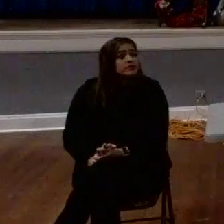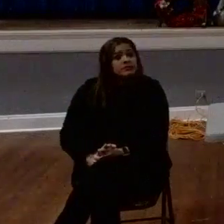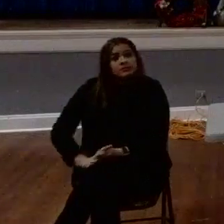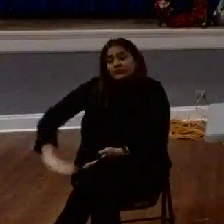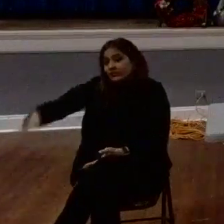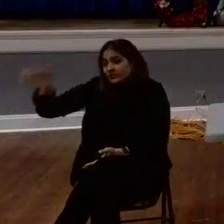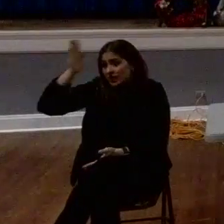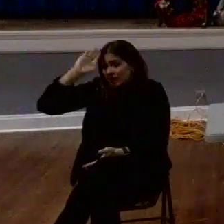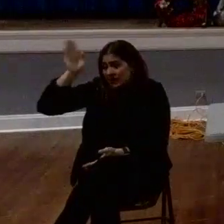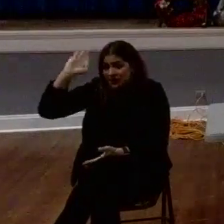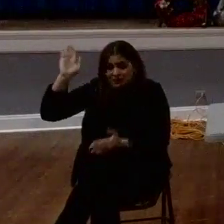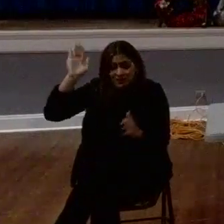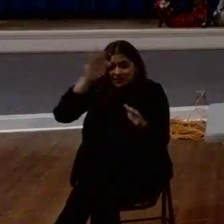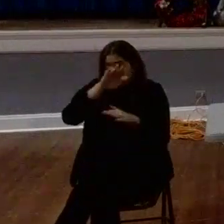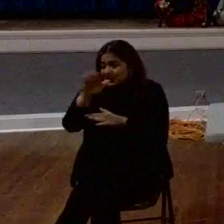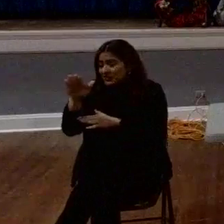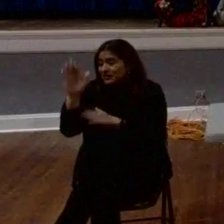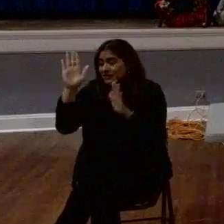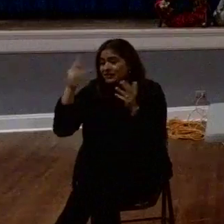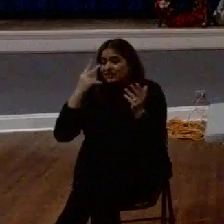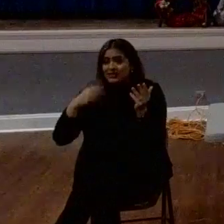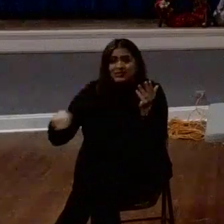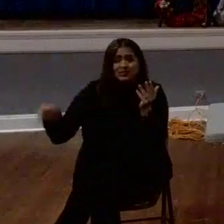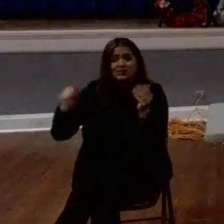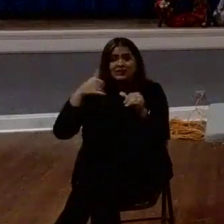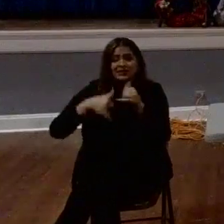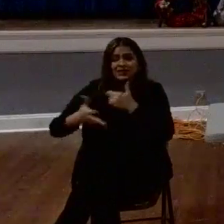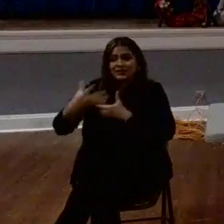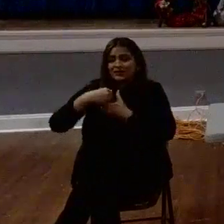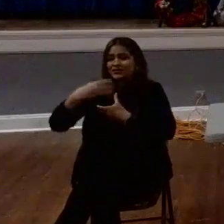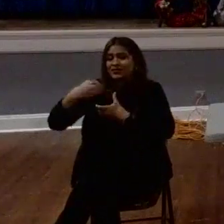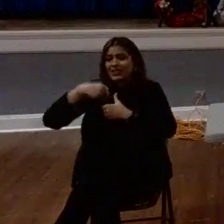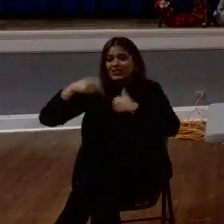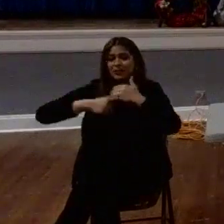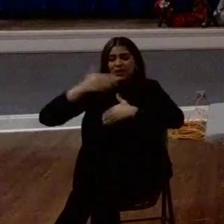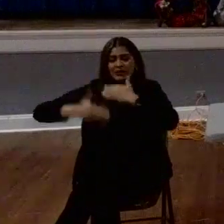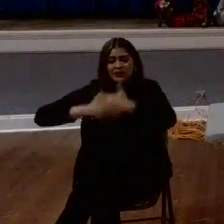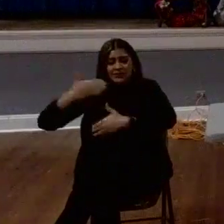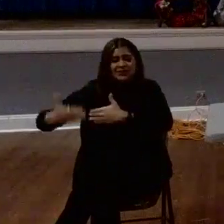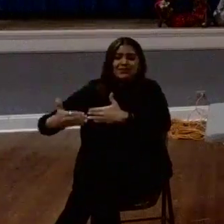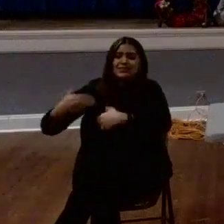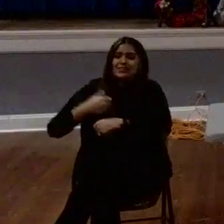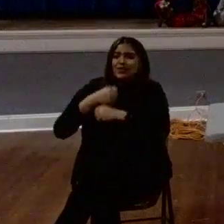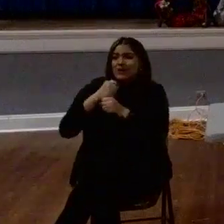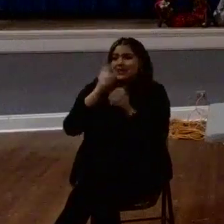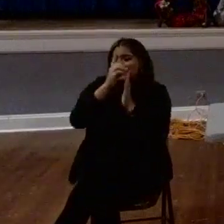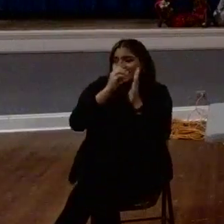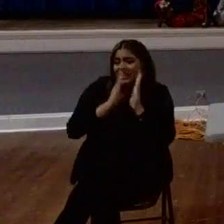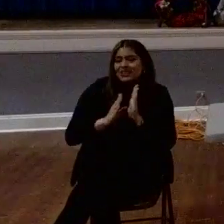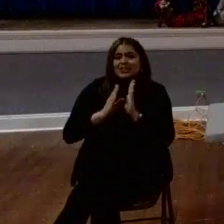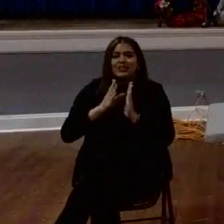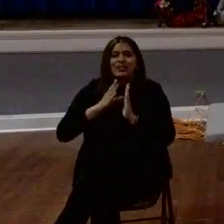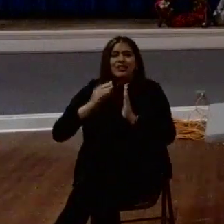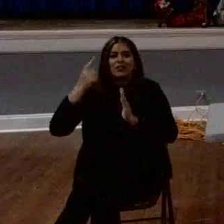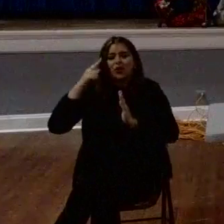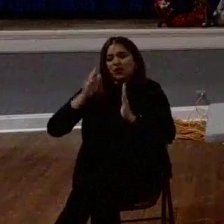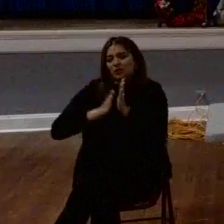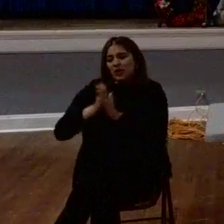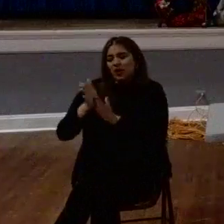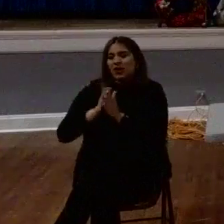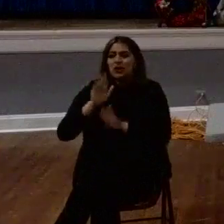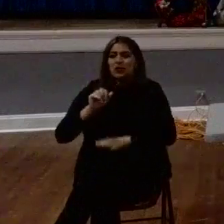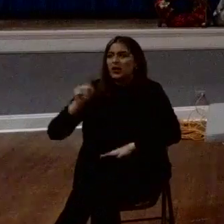Hello, good evening, everybody. It's great to see people still participating in this process. Thank the designers and Parks and Recreation for